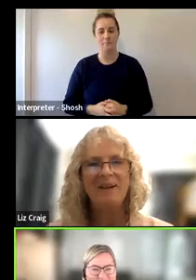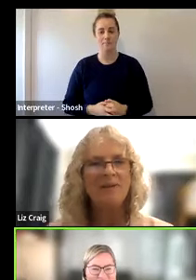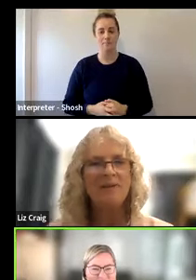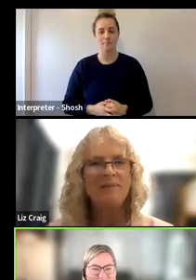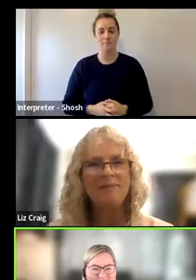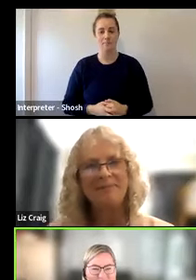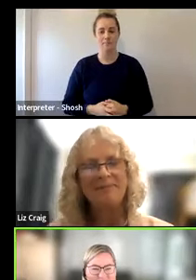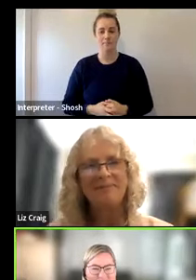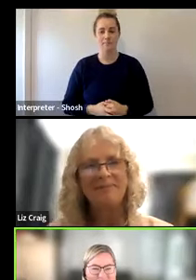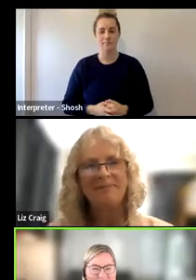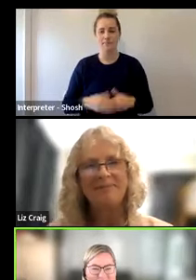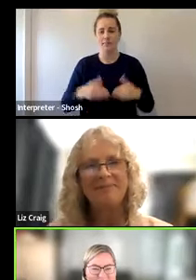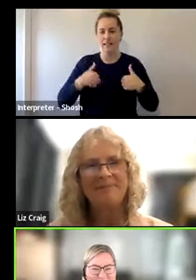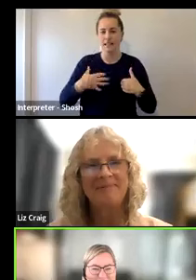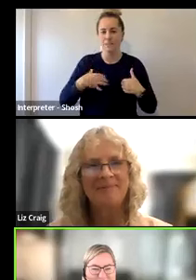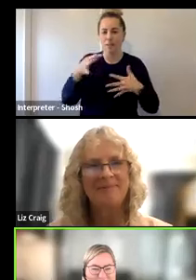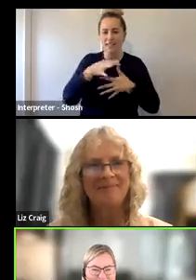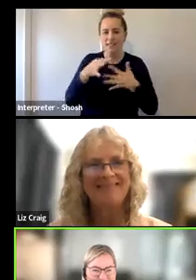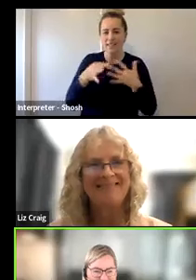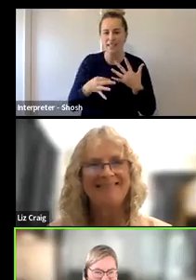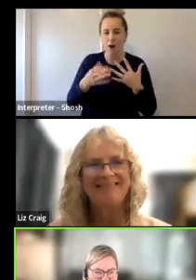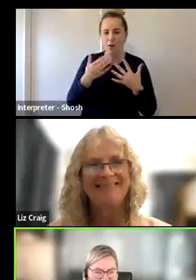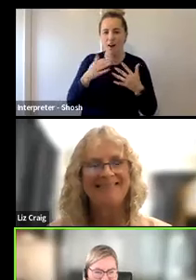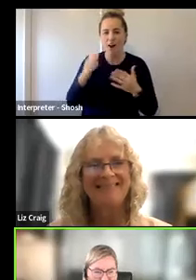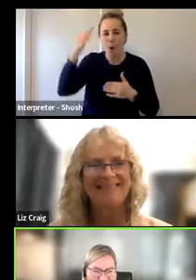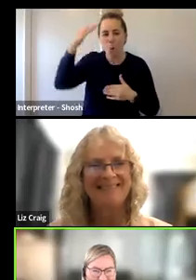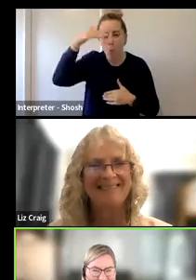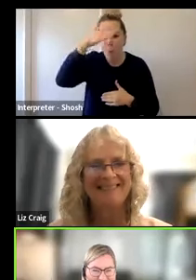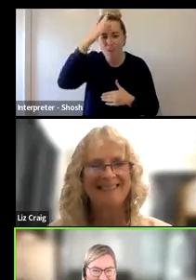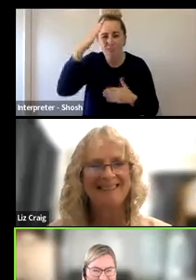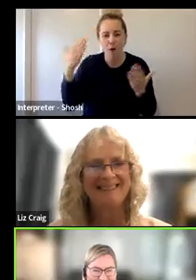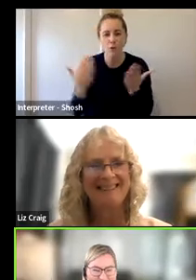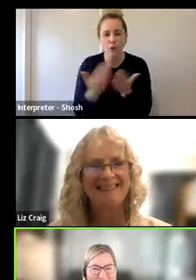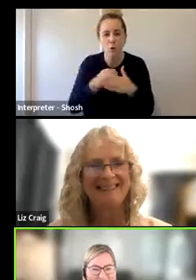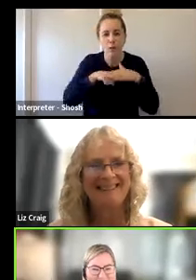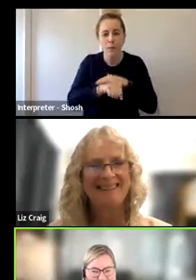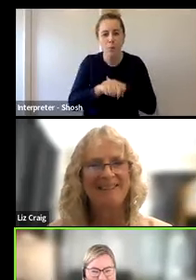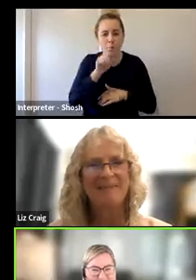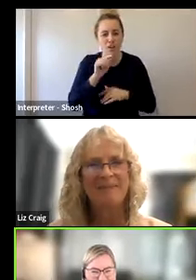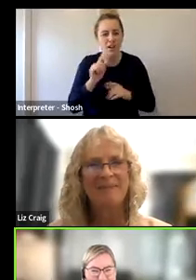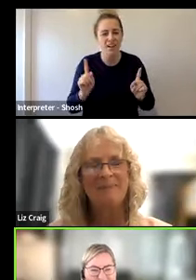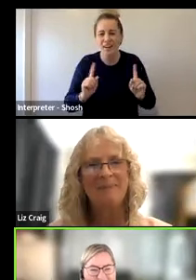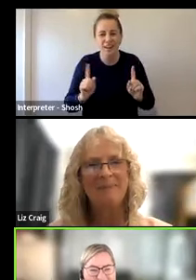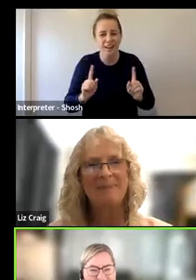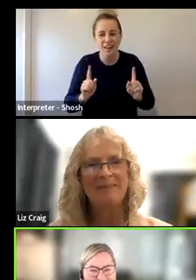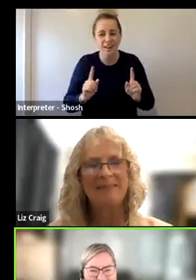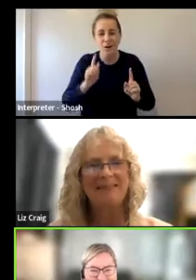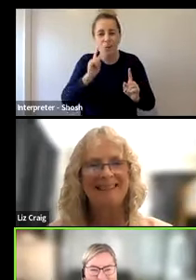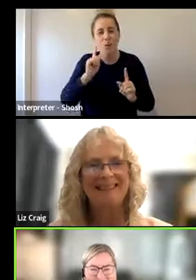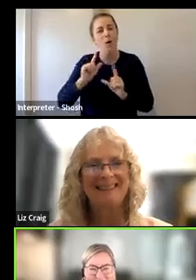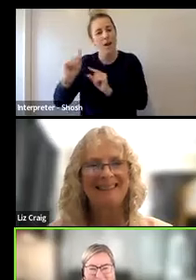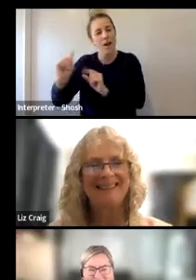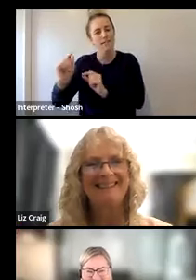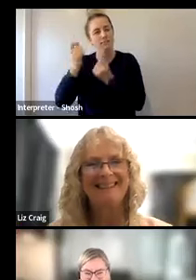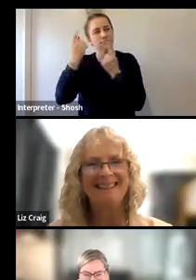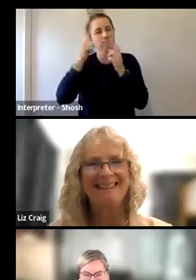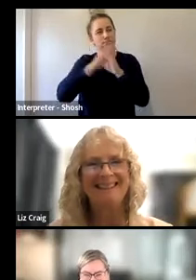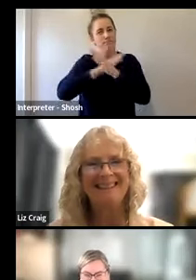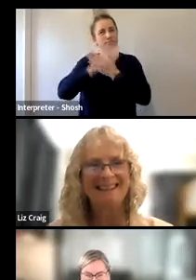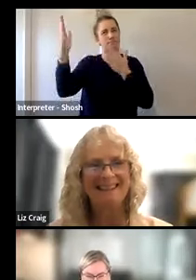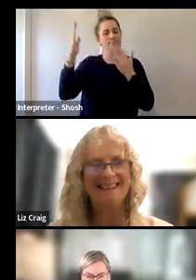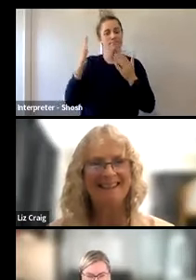We need more details. The whiff of a newly born chicken. Okay, we'll get that later, I'm sure. Liz.